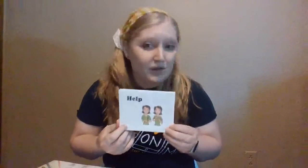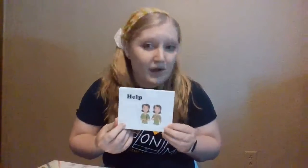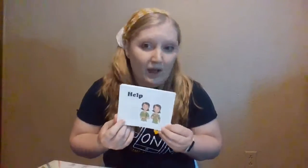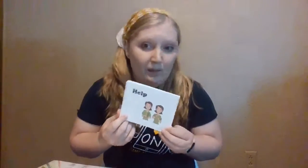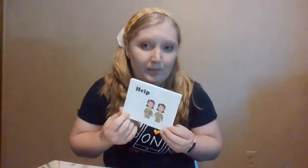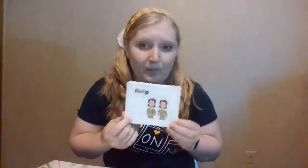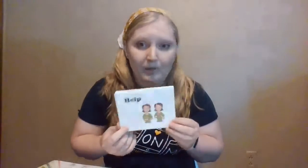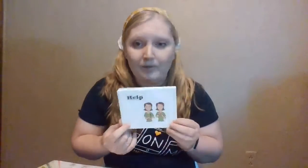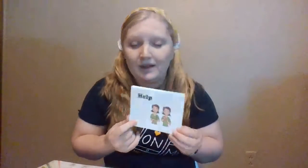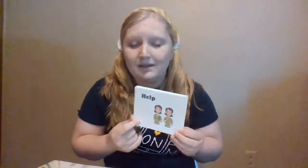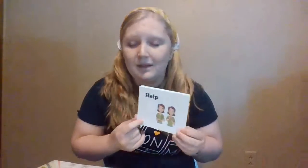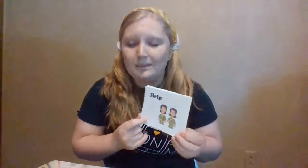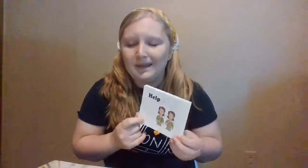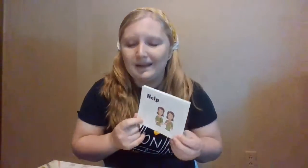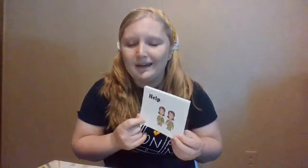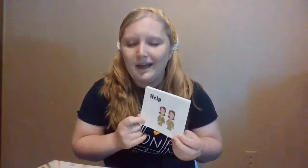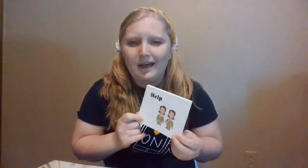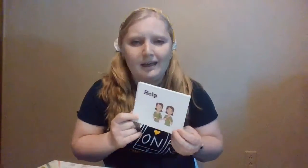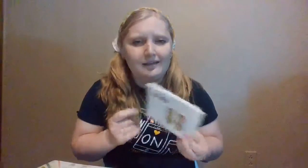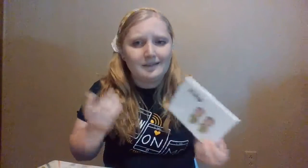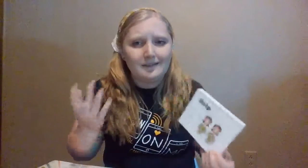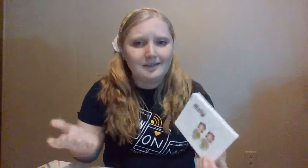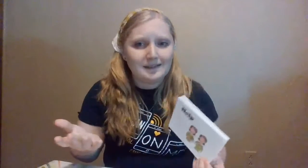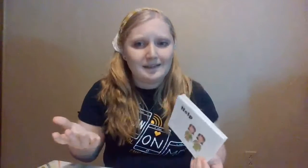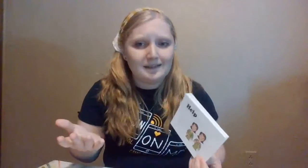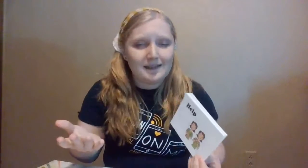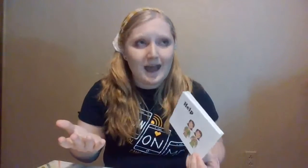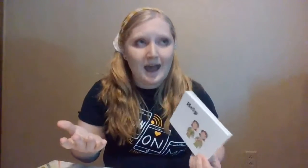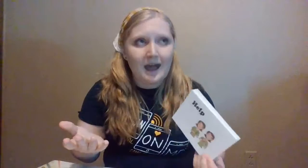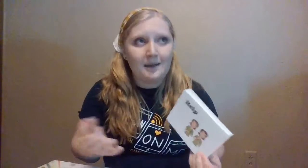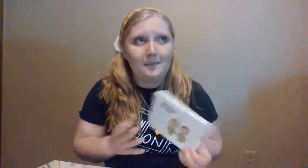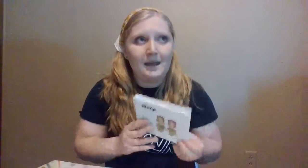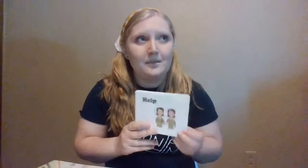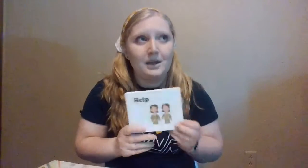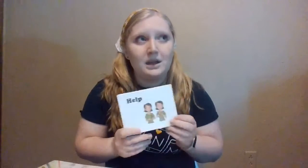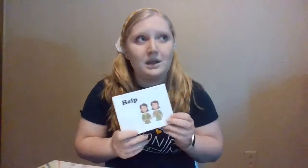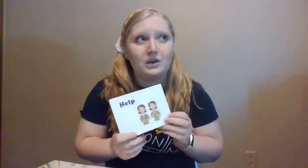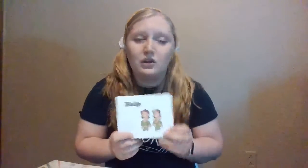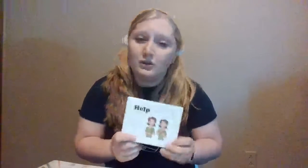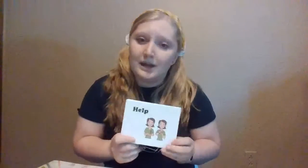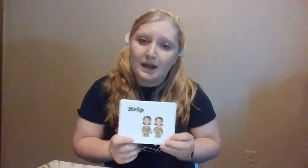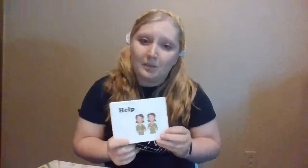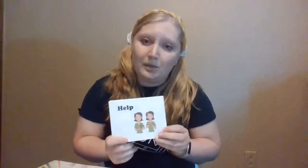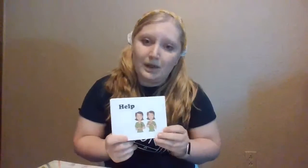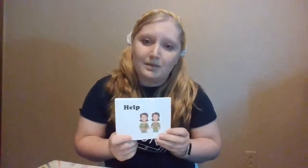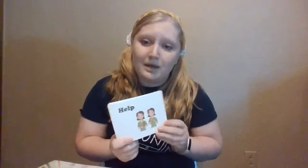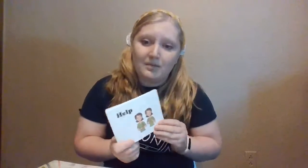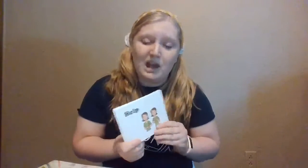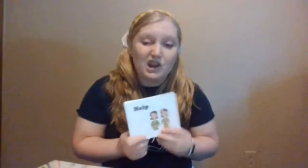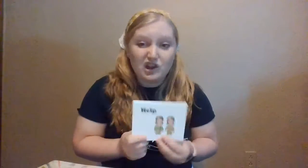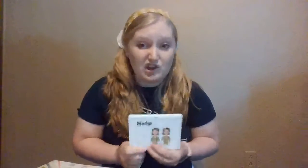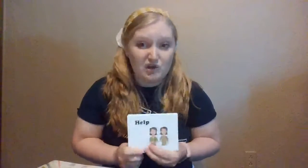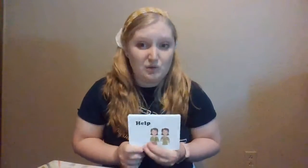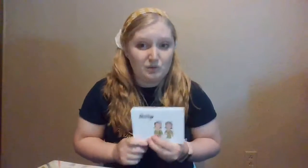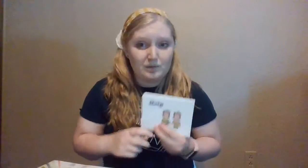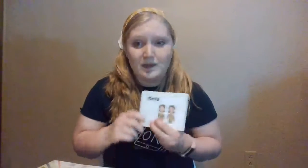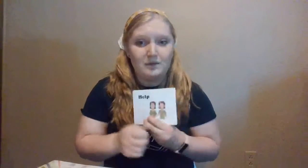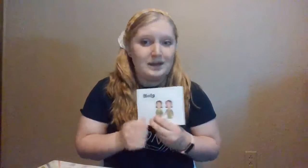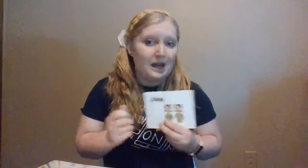your help, or find something that maybe you need help with. Maybe a shoe that you need